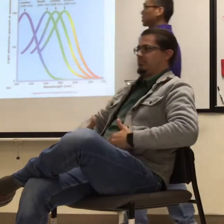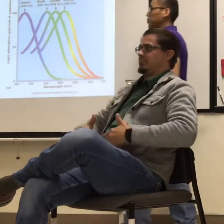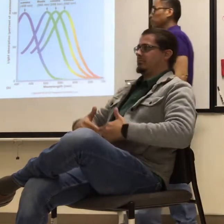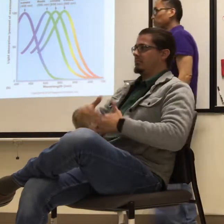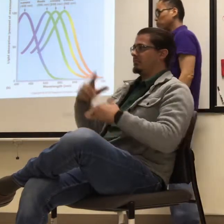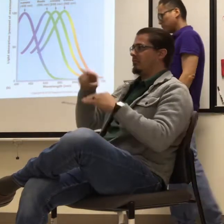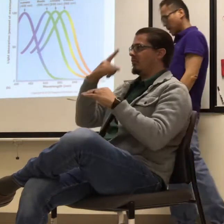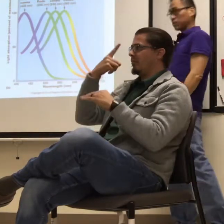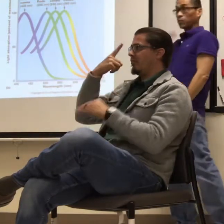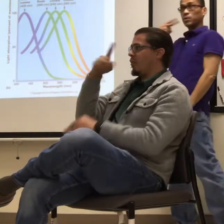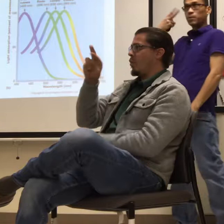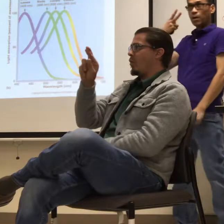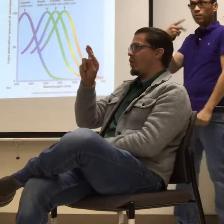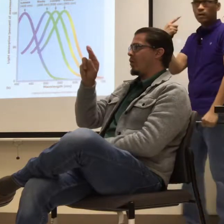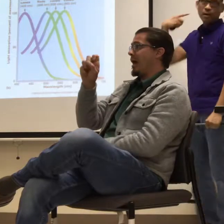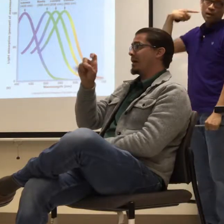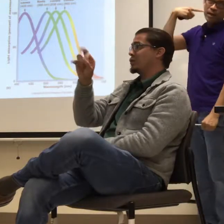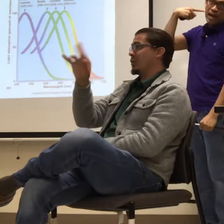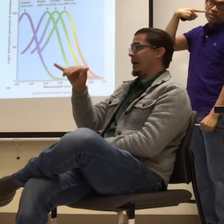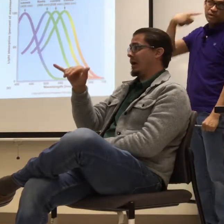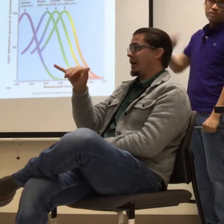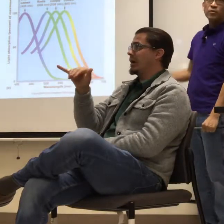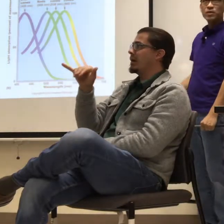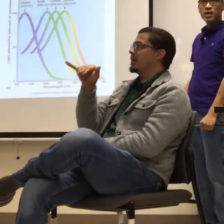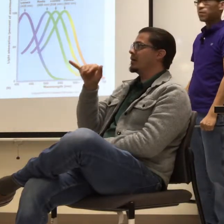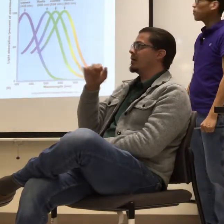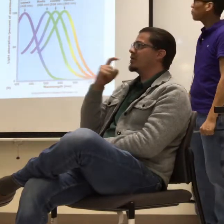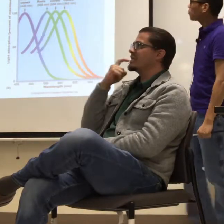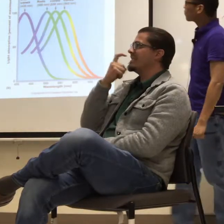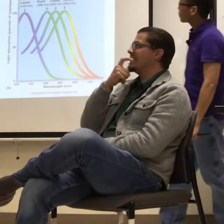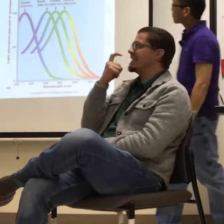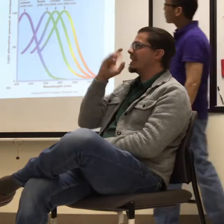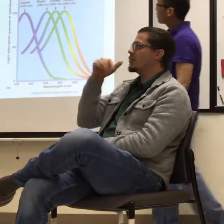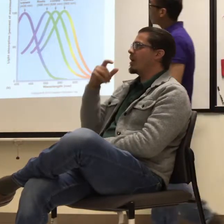chest protector when you go and get X-rays of your teeth.